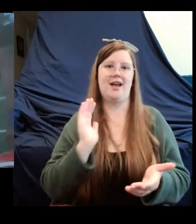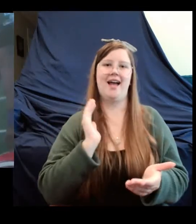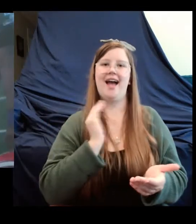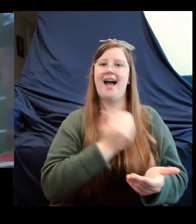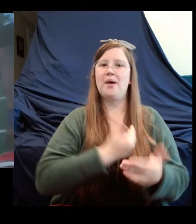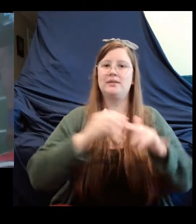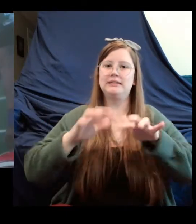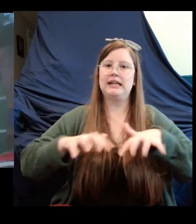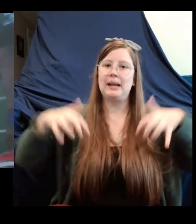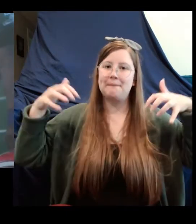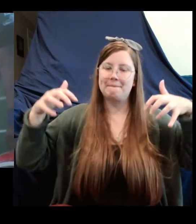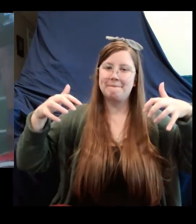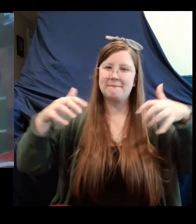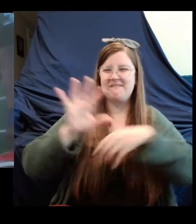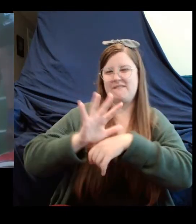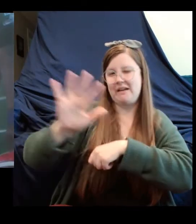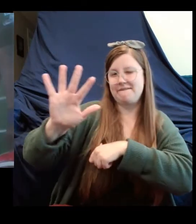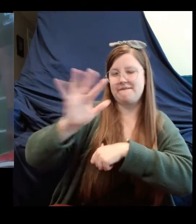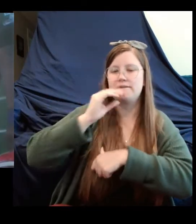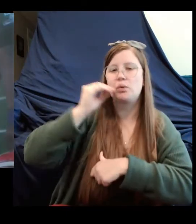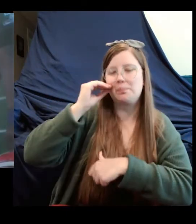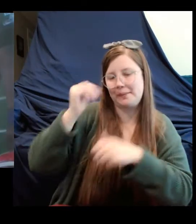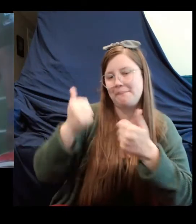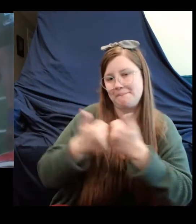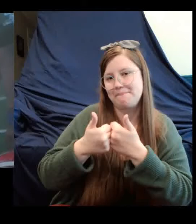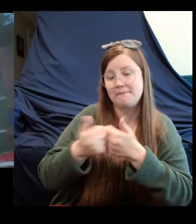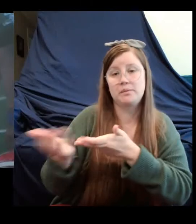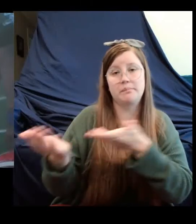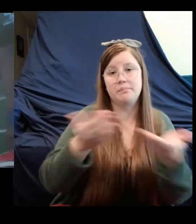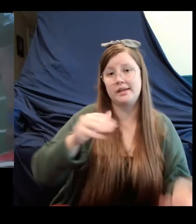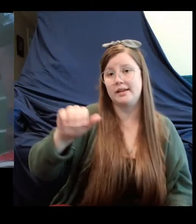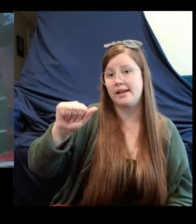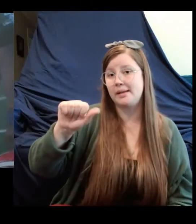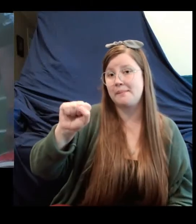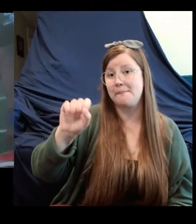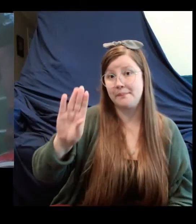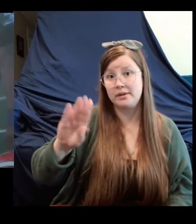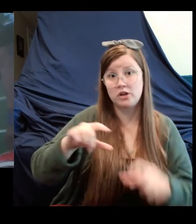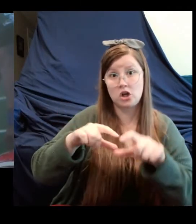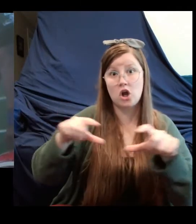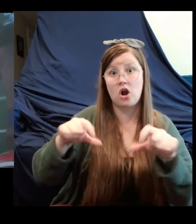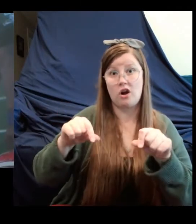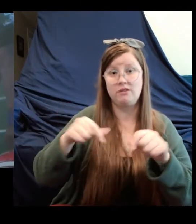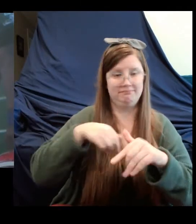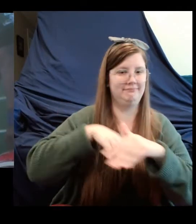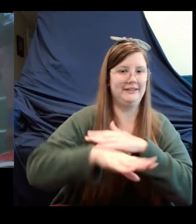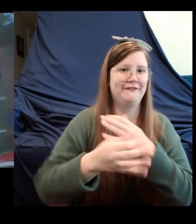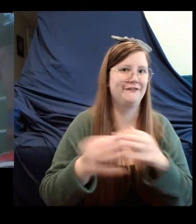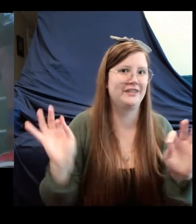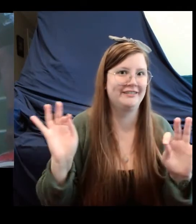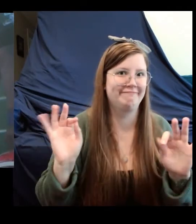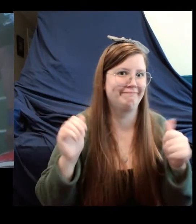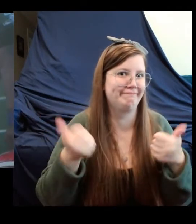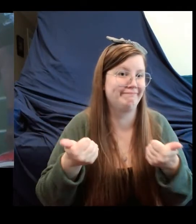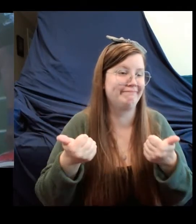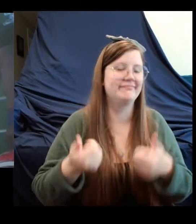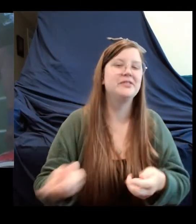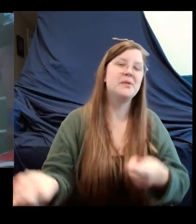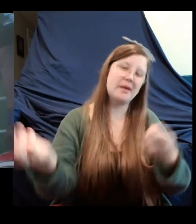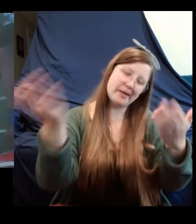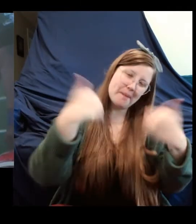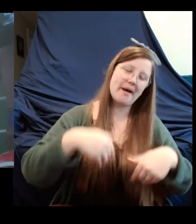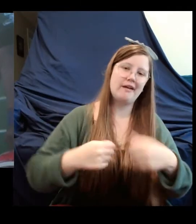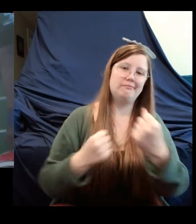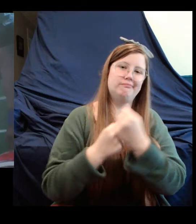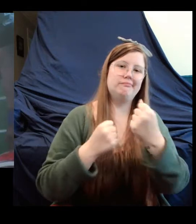is a 5 o'clock game. It's a home game. So you bring your ASB card, you can get in for free. So come on out and cheer on the football